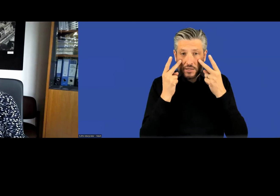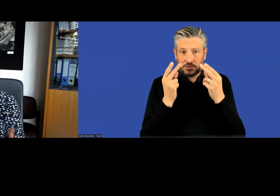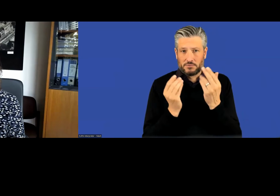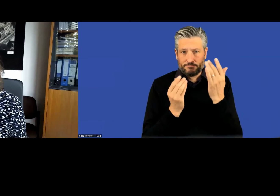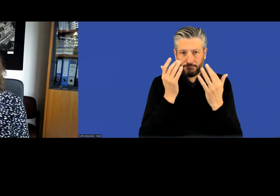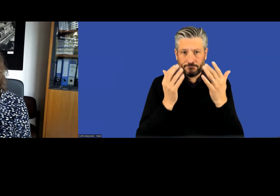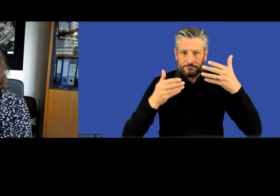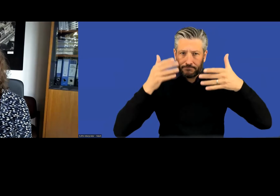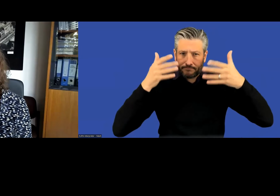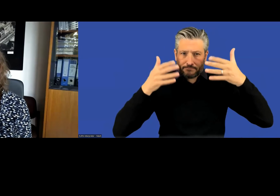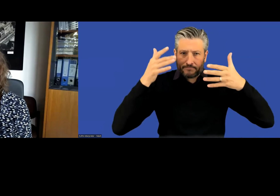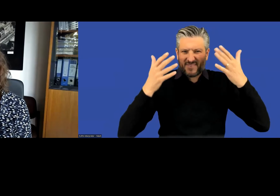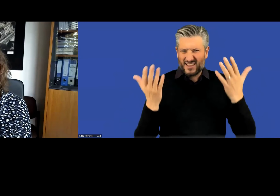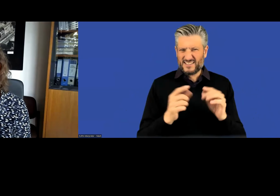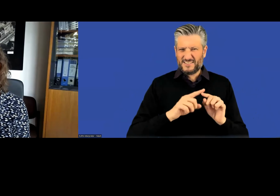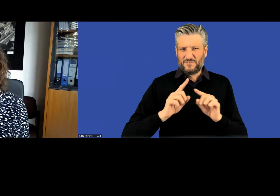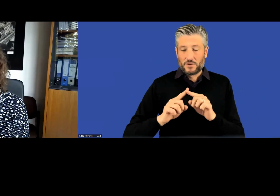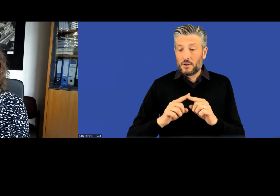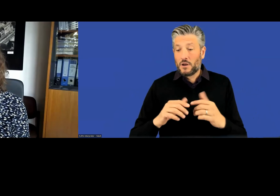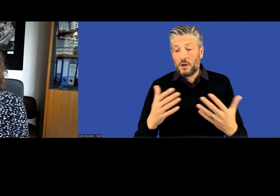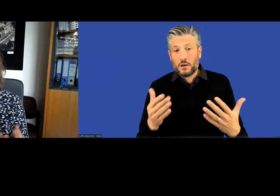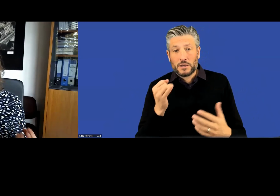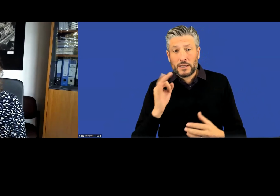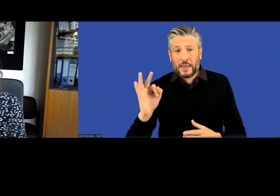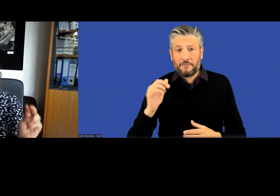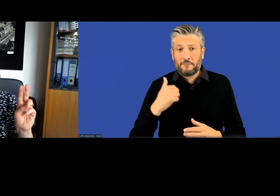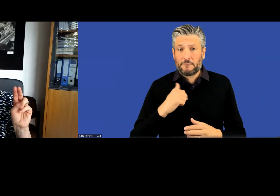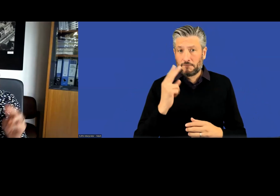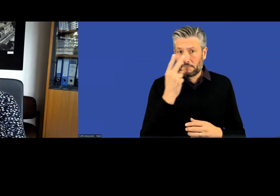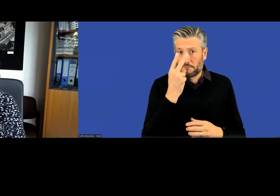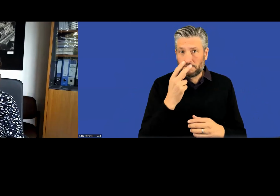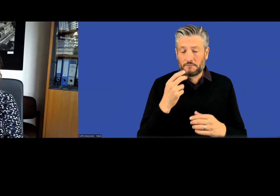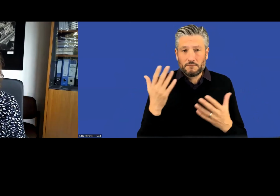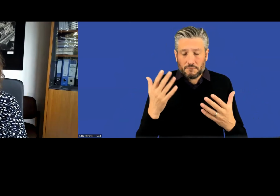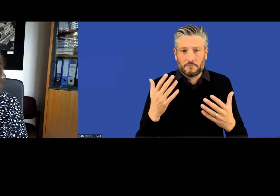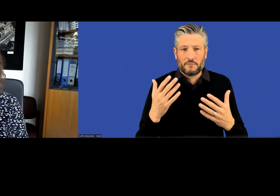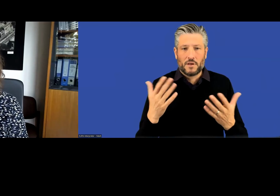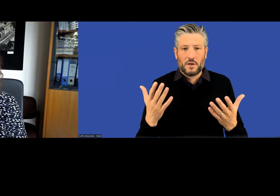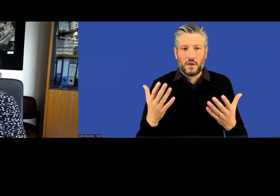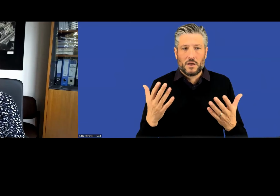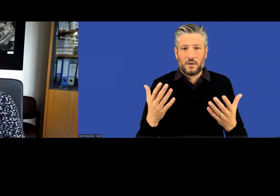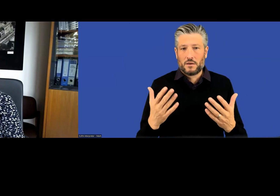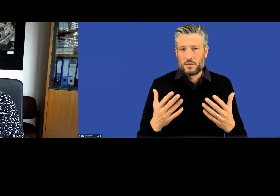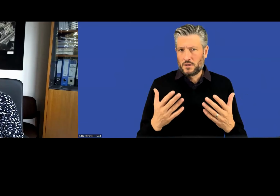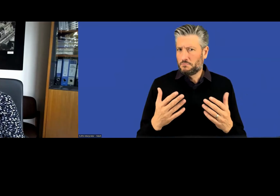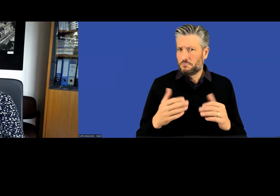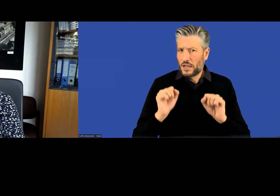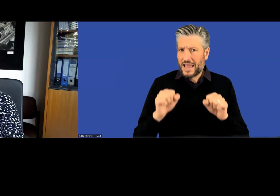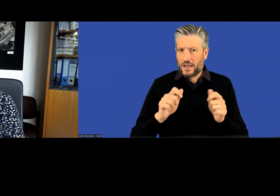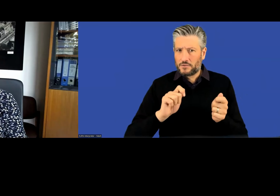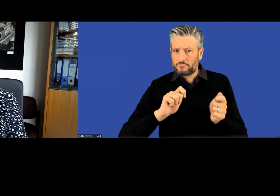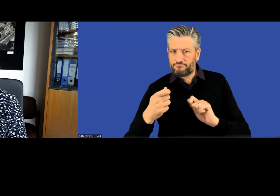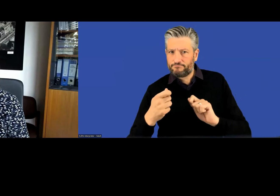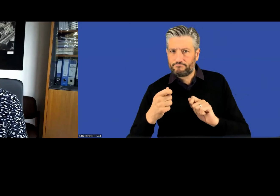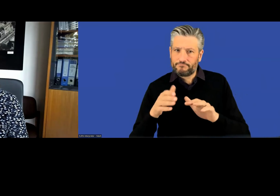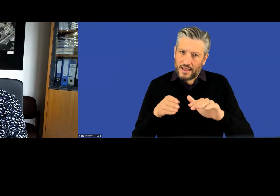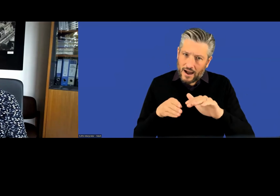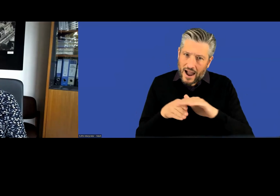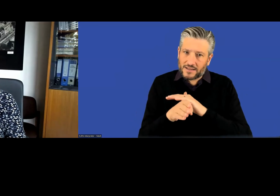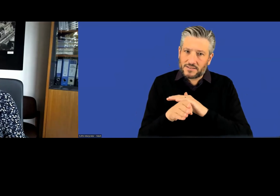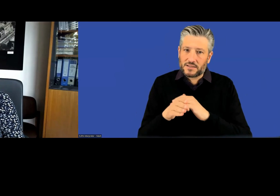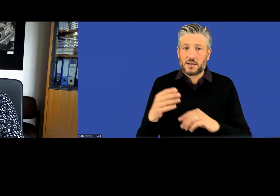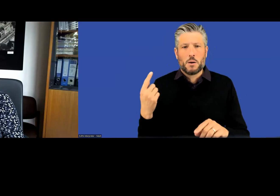performances, open theatre to those with visual impairments, and chilled performances, as they're sometimes referred to, allowing for noise and